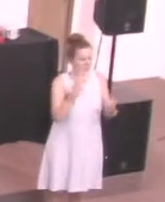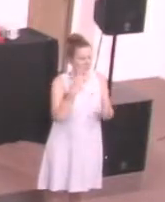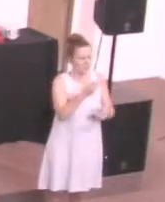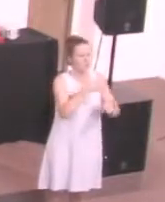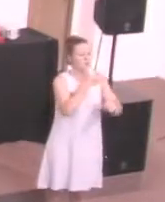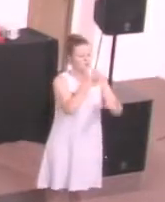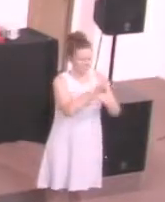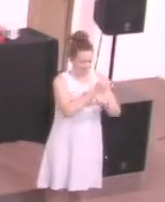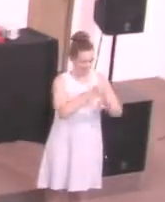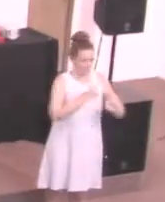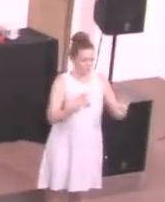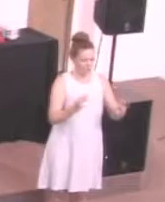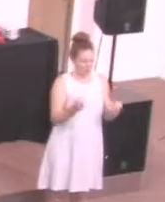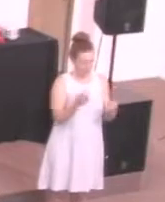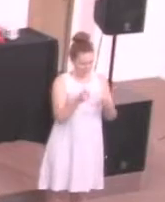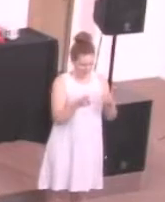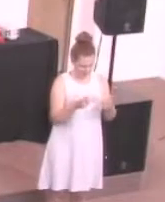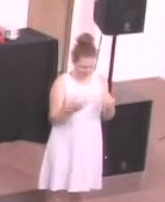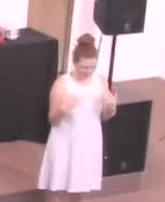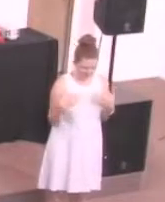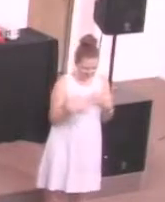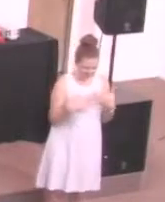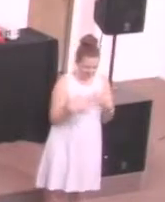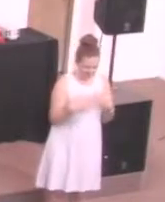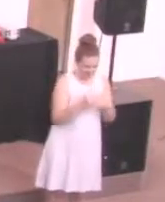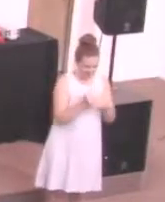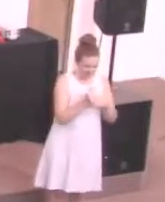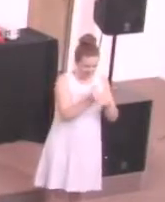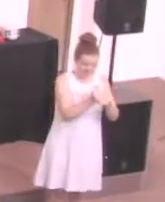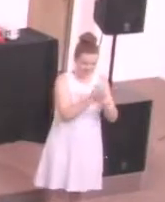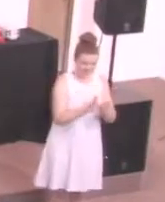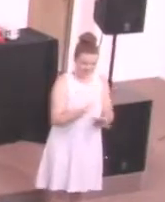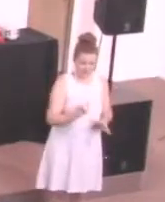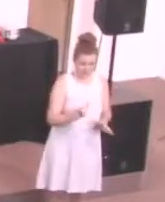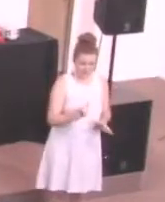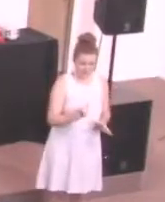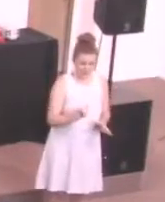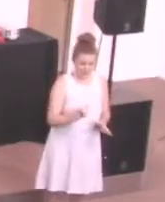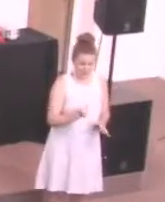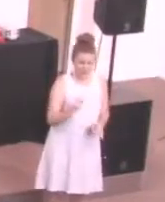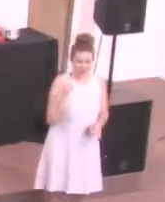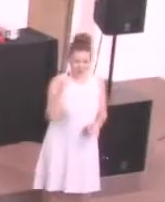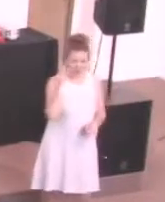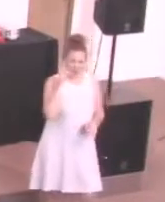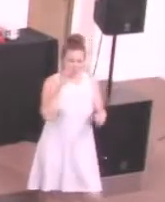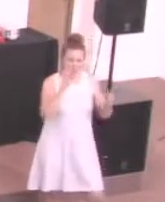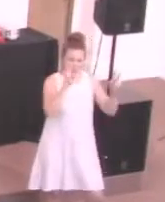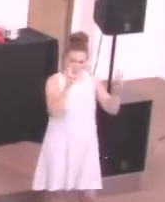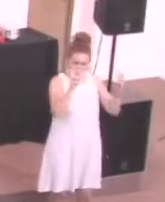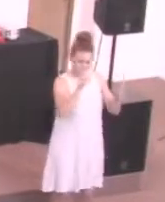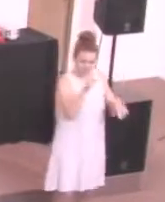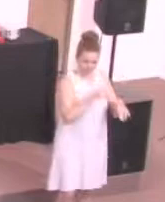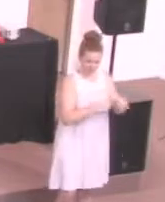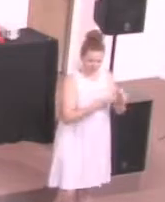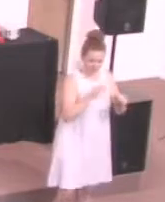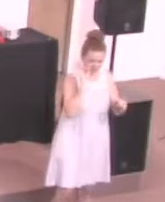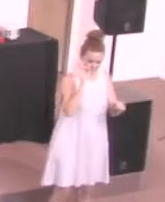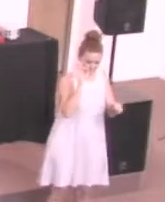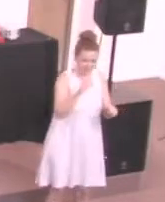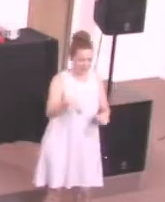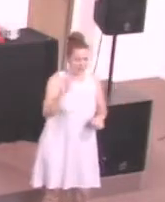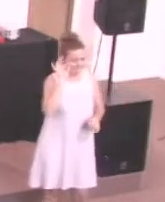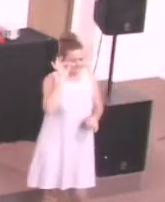people are afraid, especially leaders. I heard a quote one time from a pastor. He said, pastors spend their whole